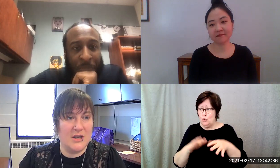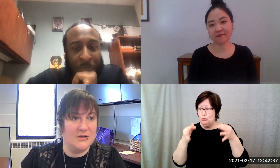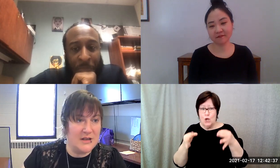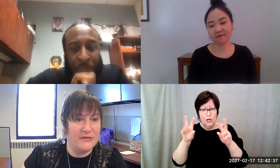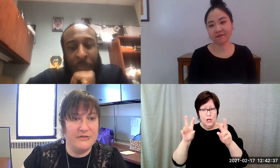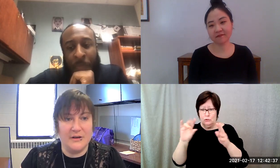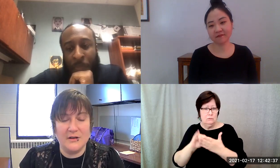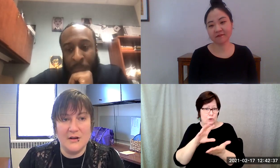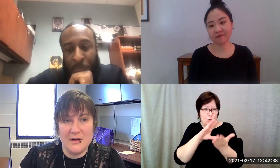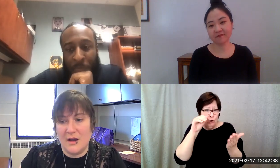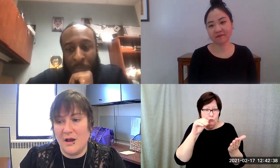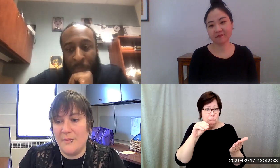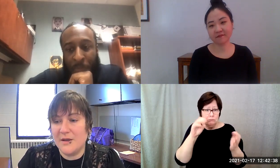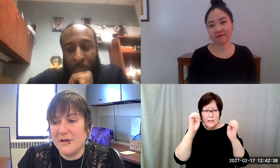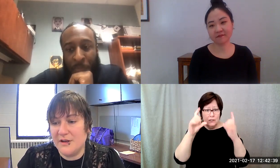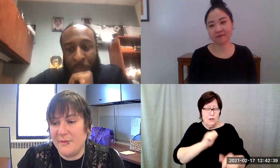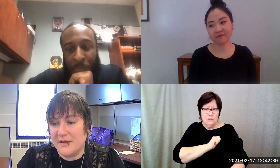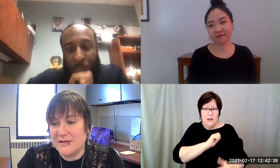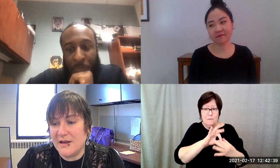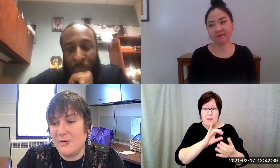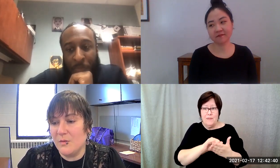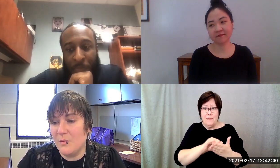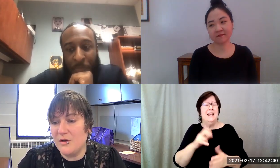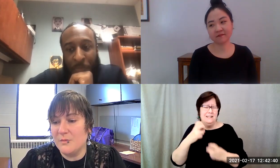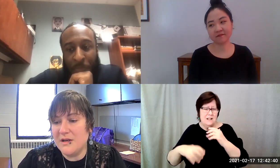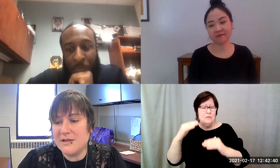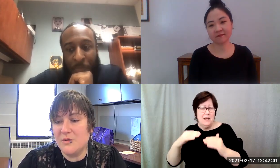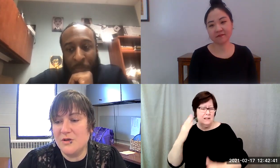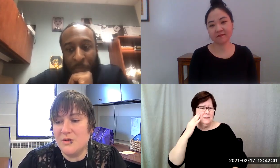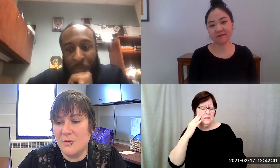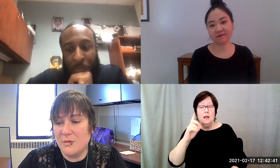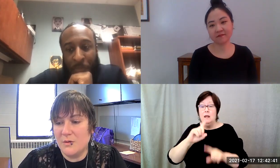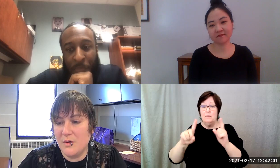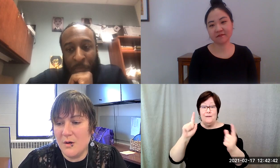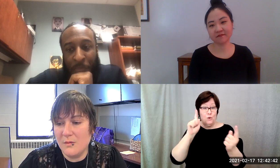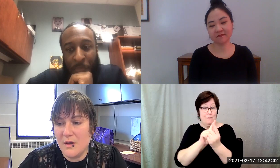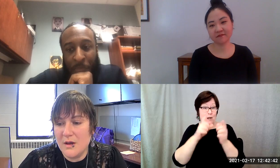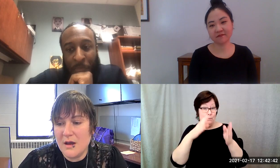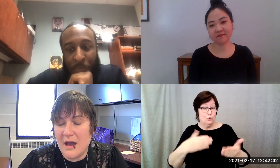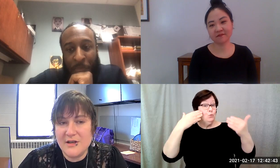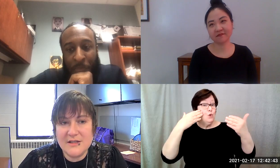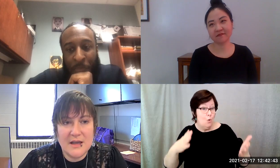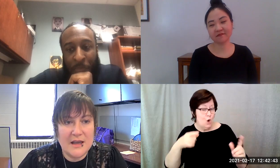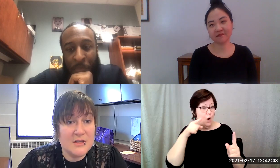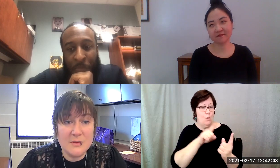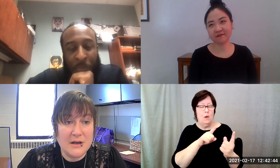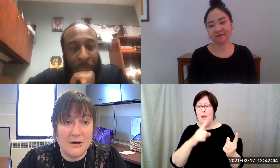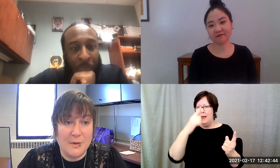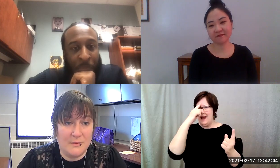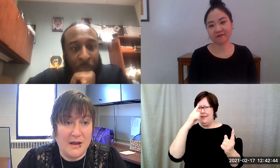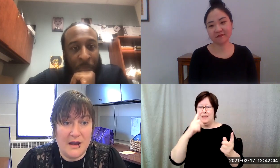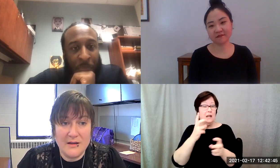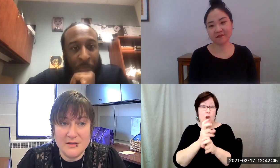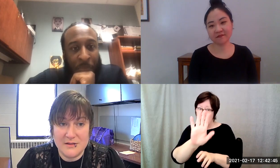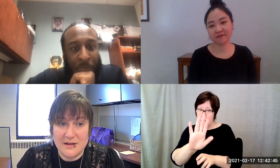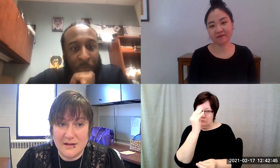and educate yourself. And it can be a tough balance. And when you're meeting someone you don't know, I just think, and it's really hard,